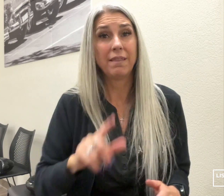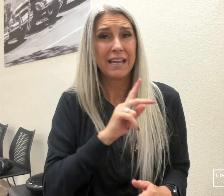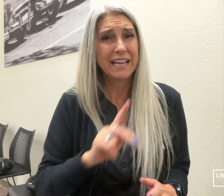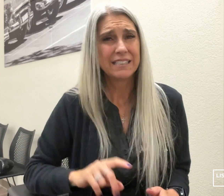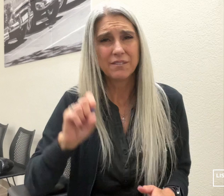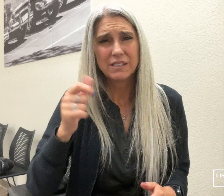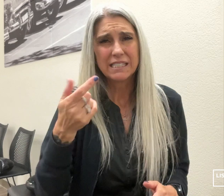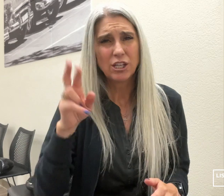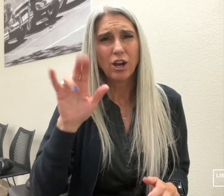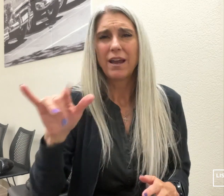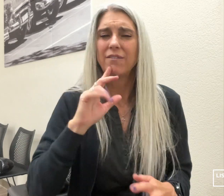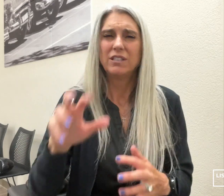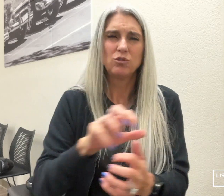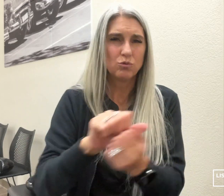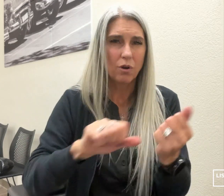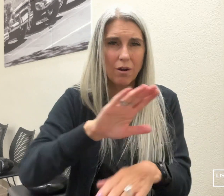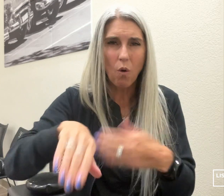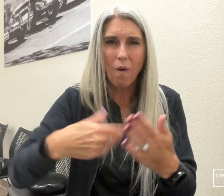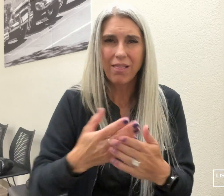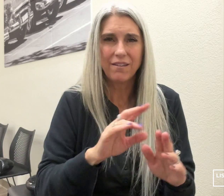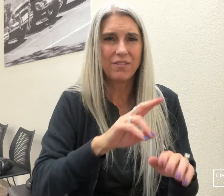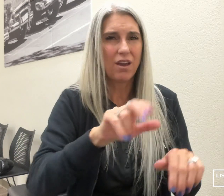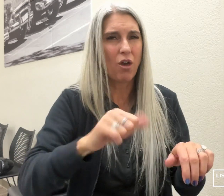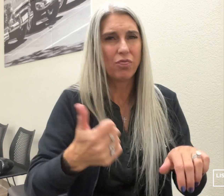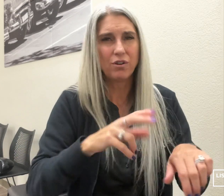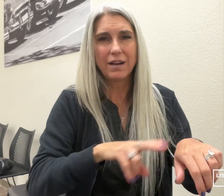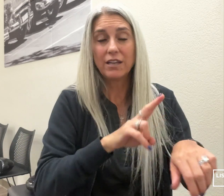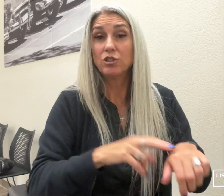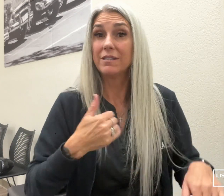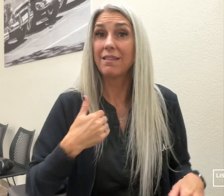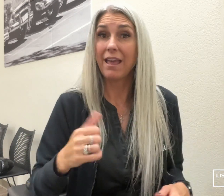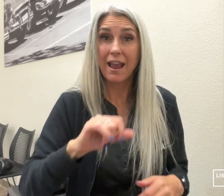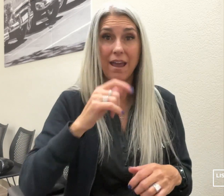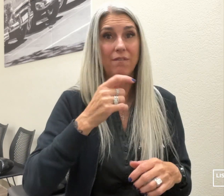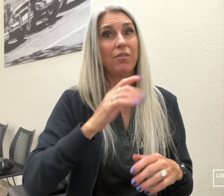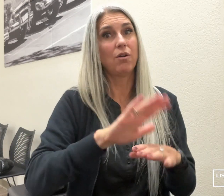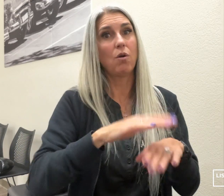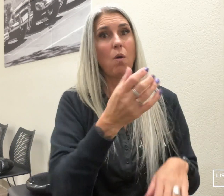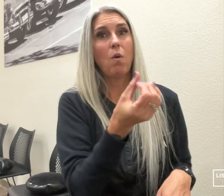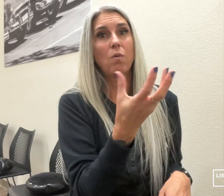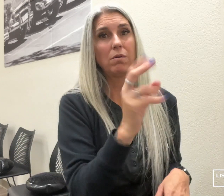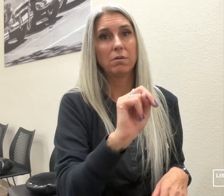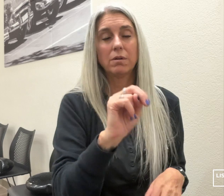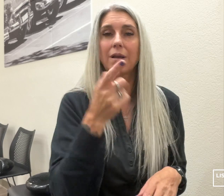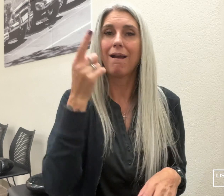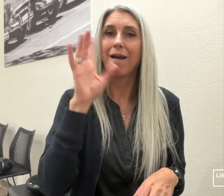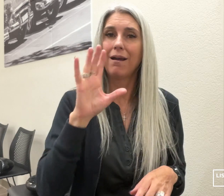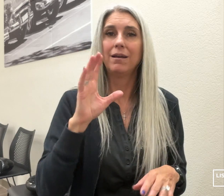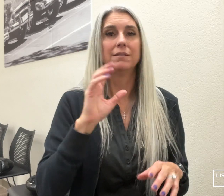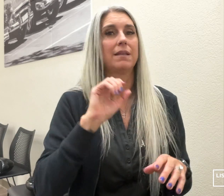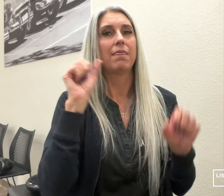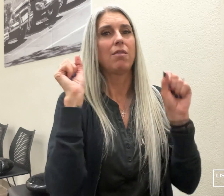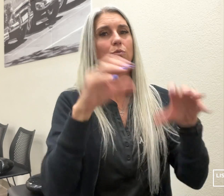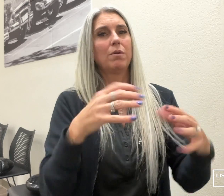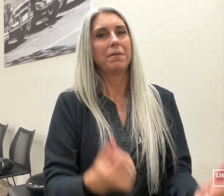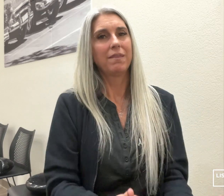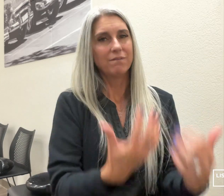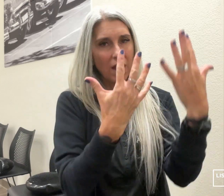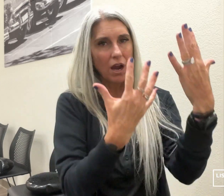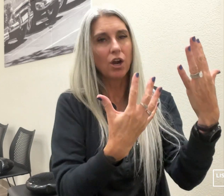destroyed all these other nations, and they have thrown the gods of these nations into the fire and burned them. But of